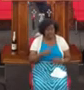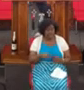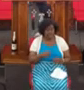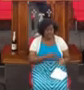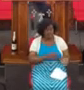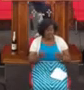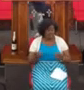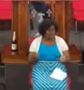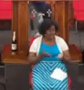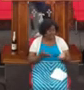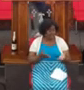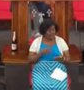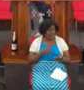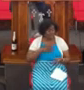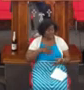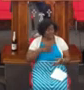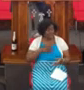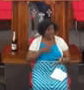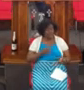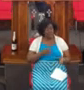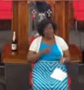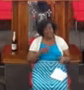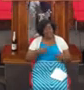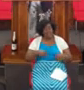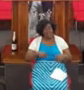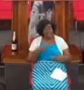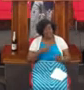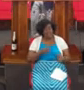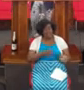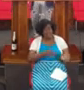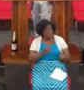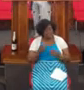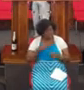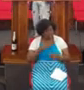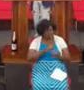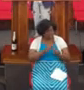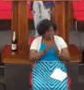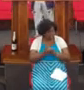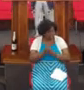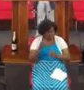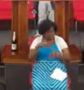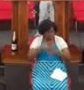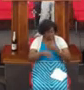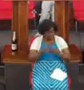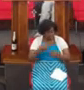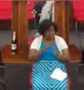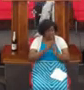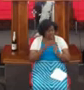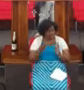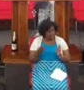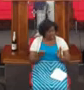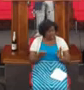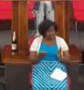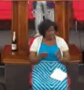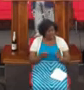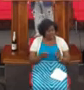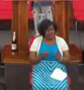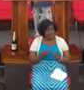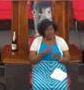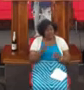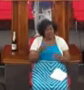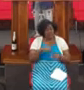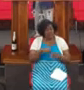here, please let us leave change. When you enter those doors, there. When you